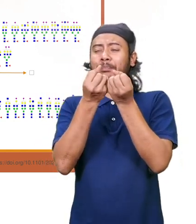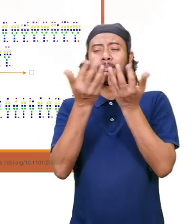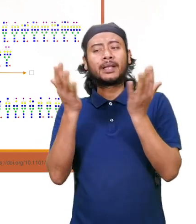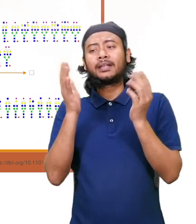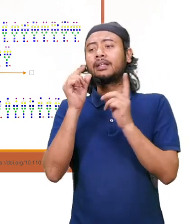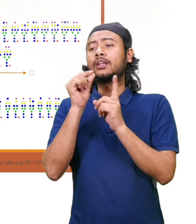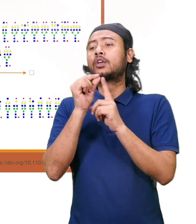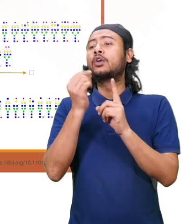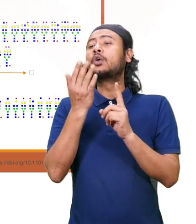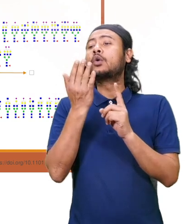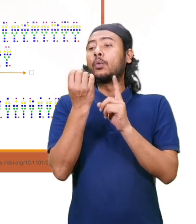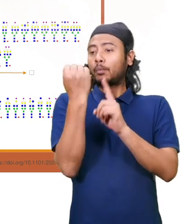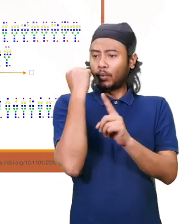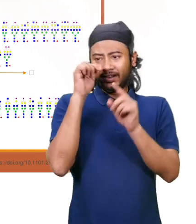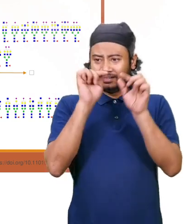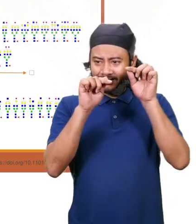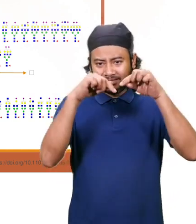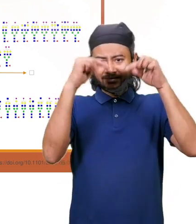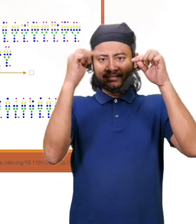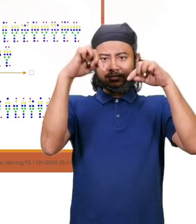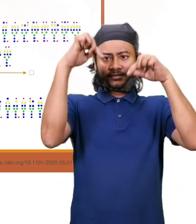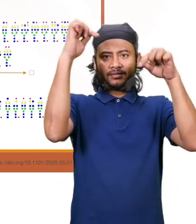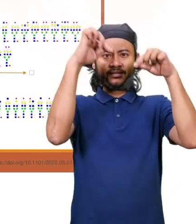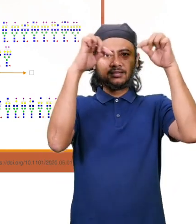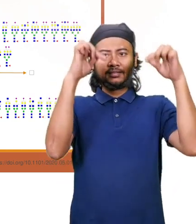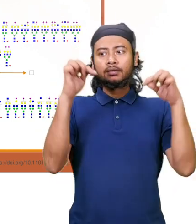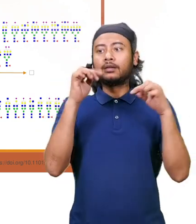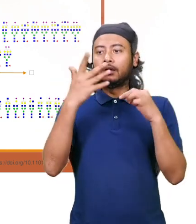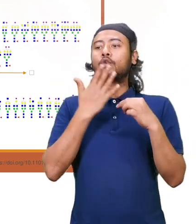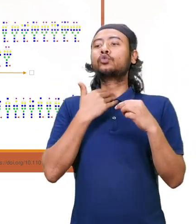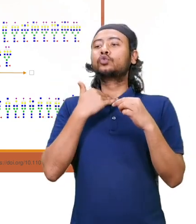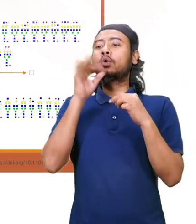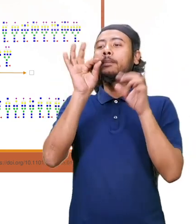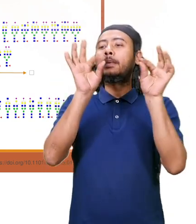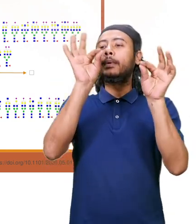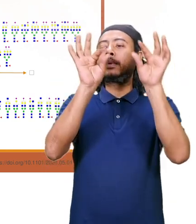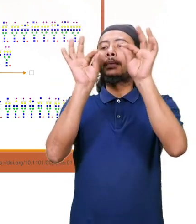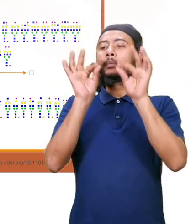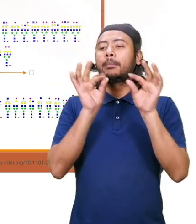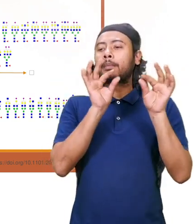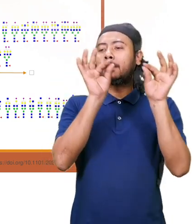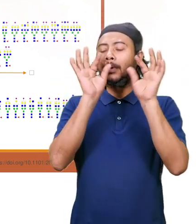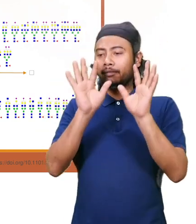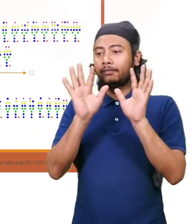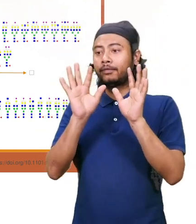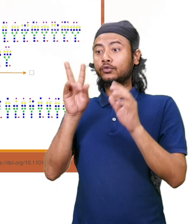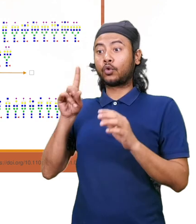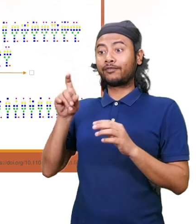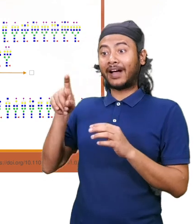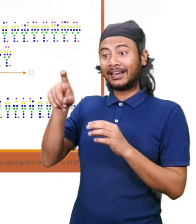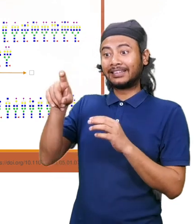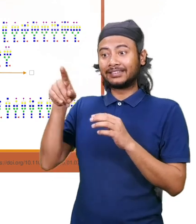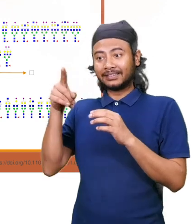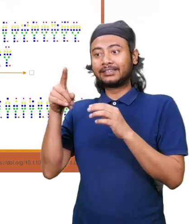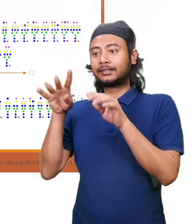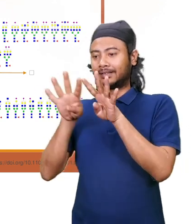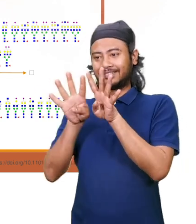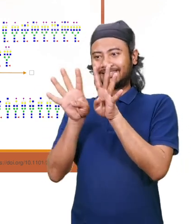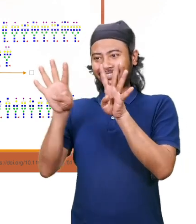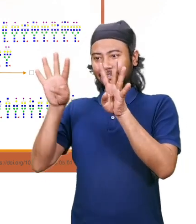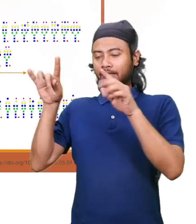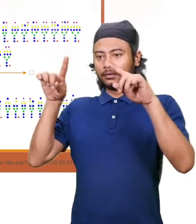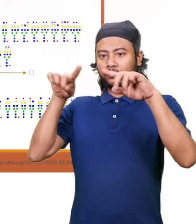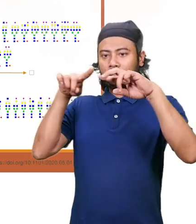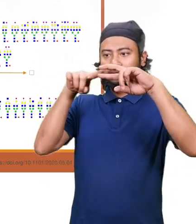of N-glycosylations on that, and the spike protein binds to one particular region of